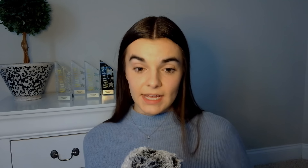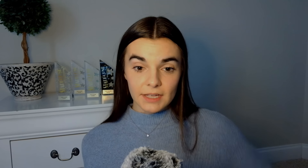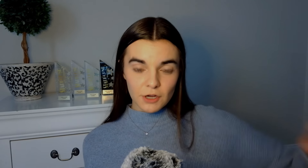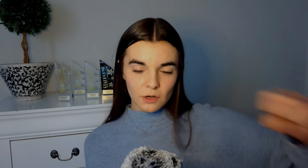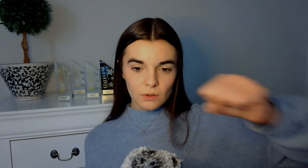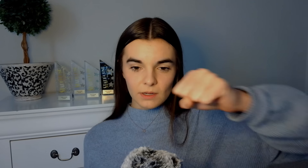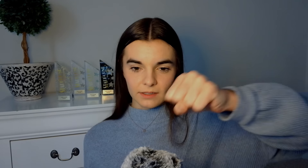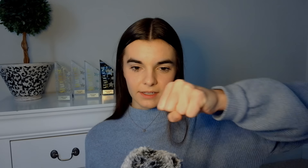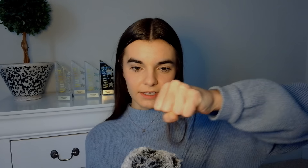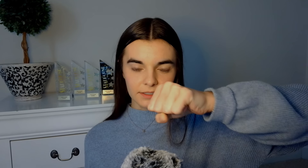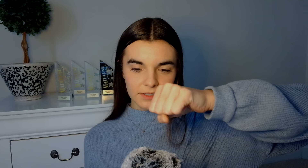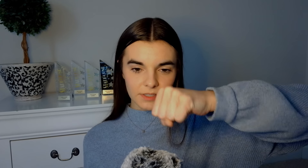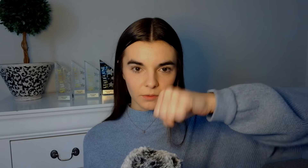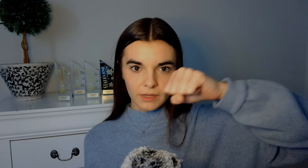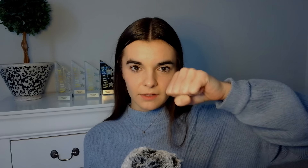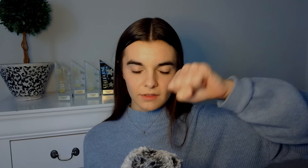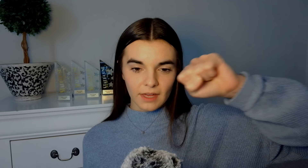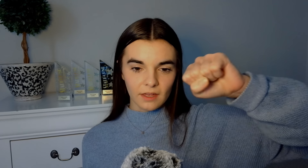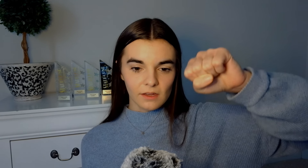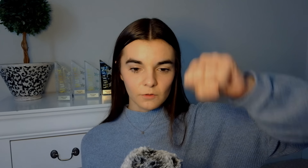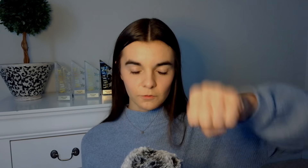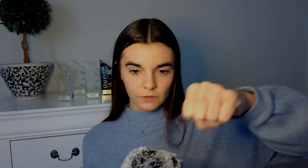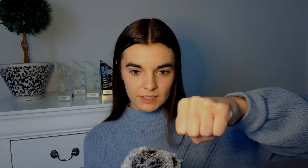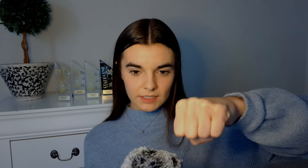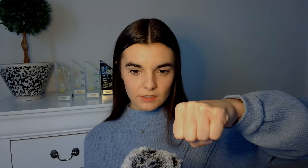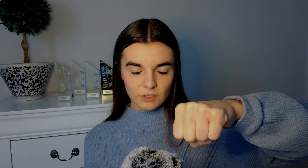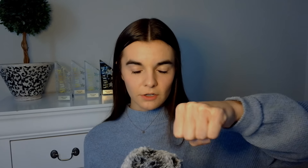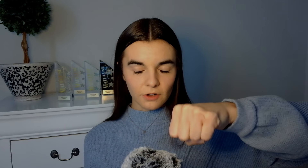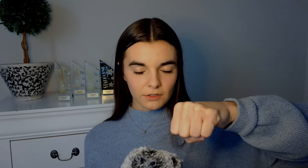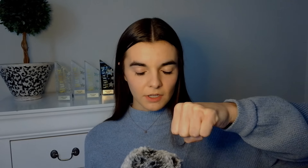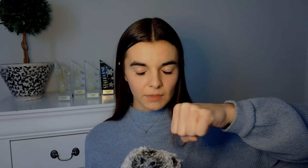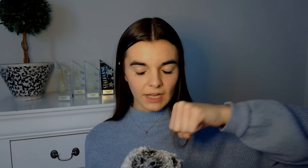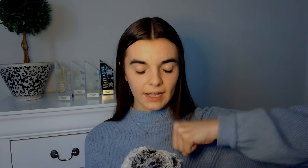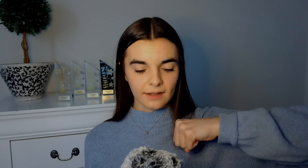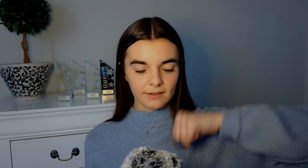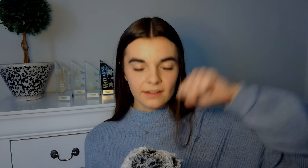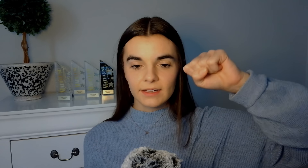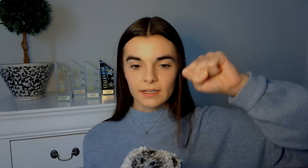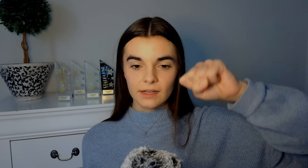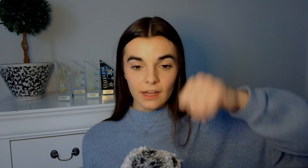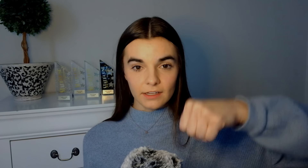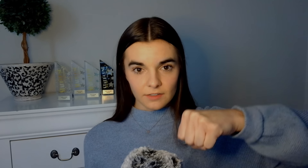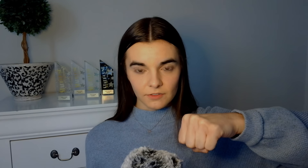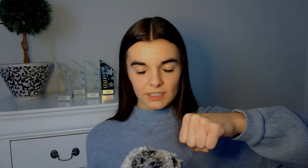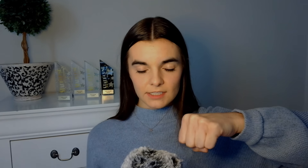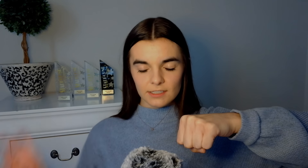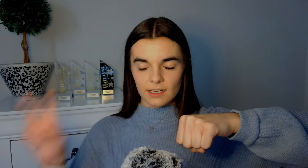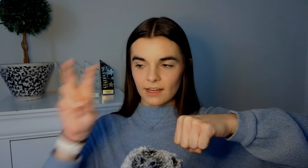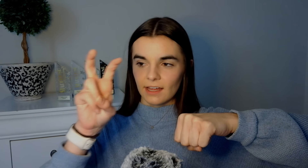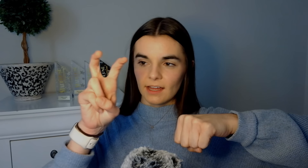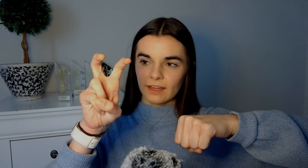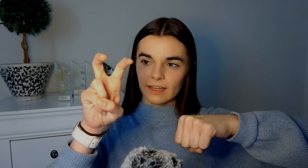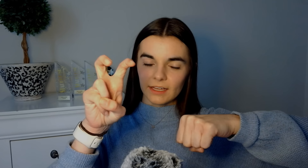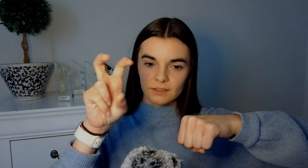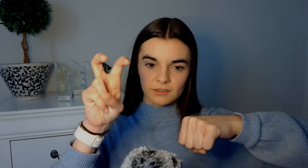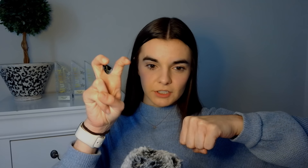Potato is with a fist, so your non-dominant hand is a fist, and your